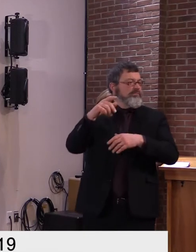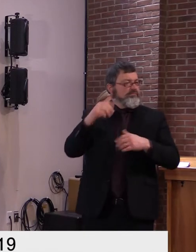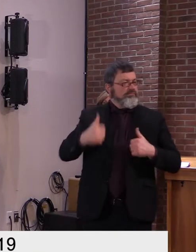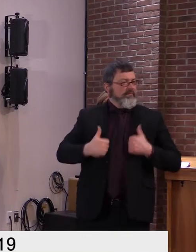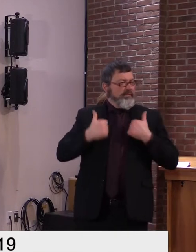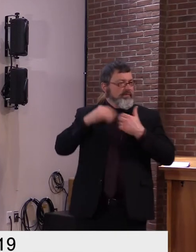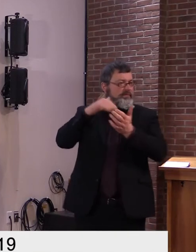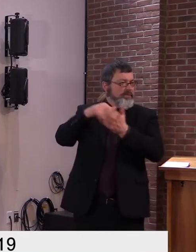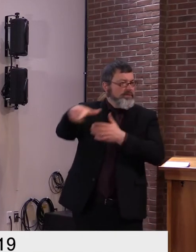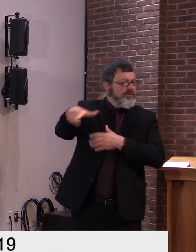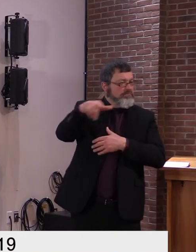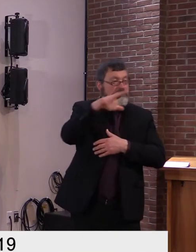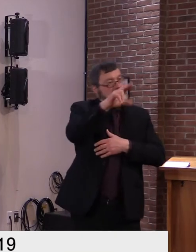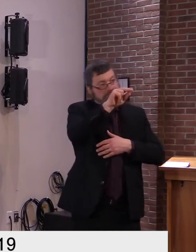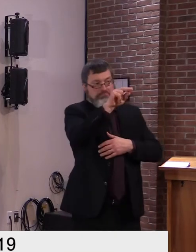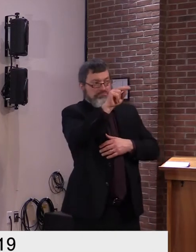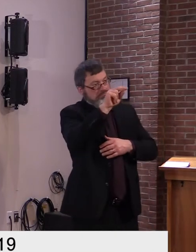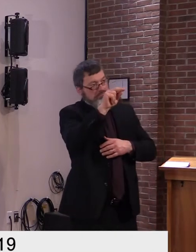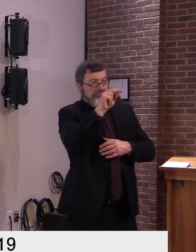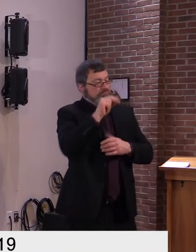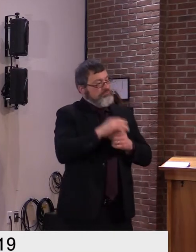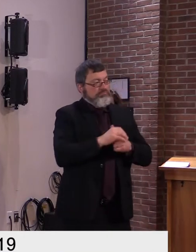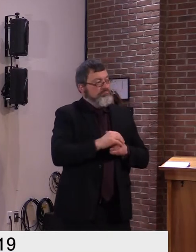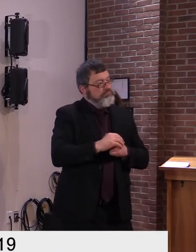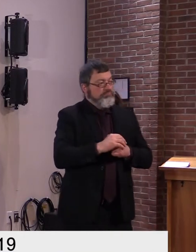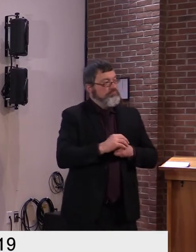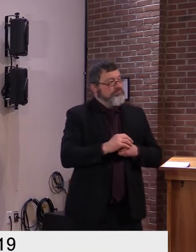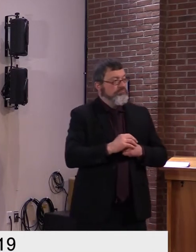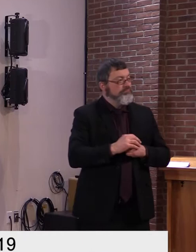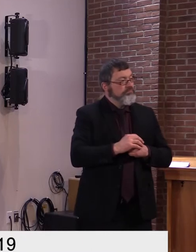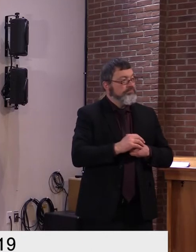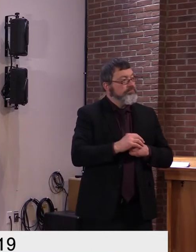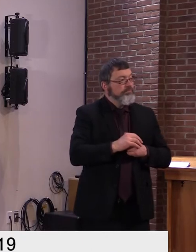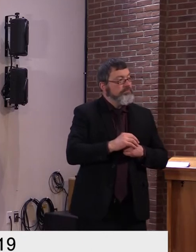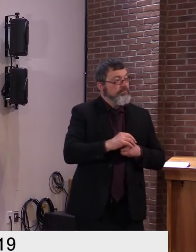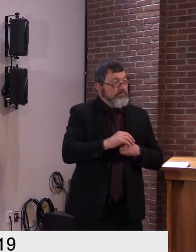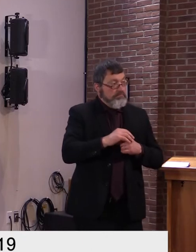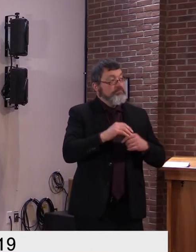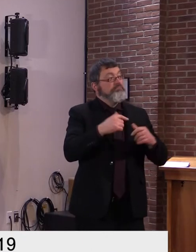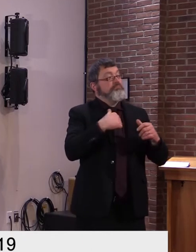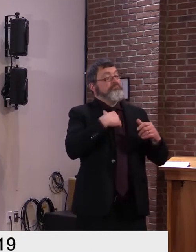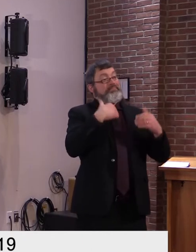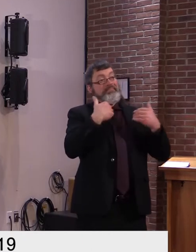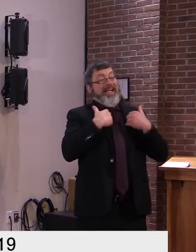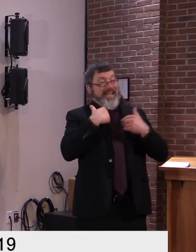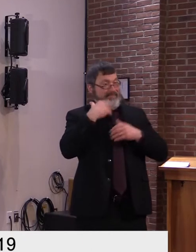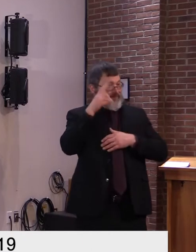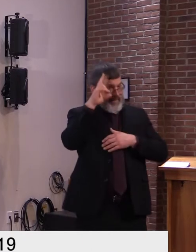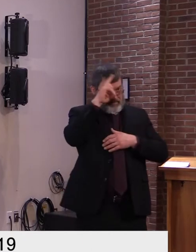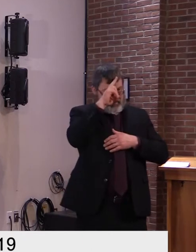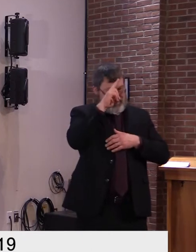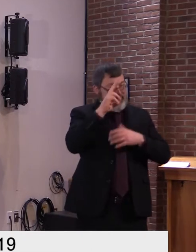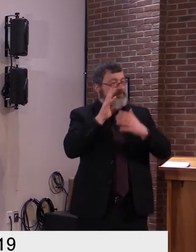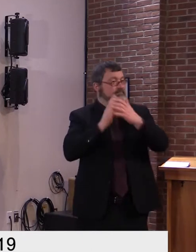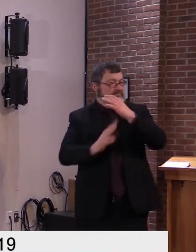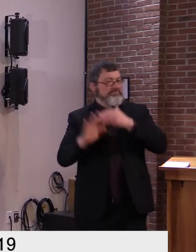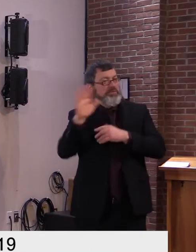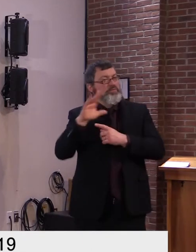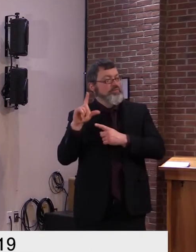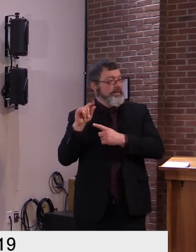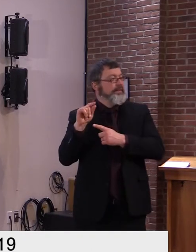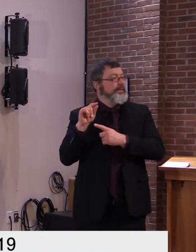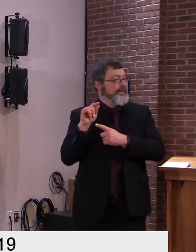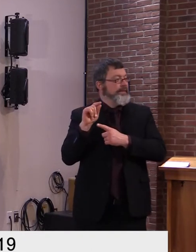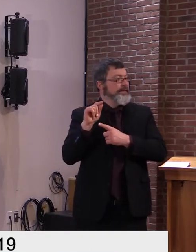Hospitalizations are in the same range, which is always in the 20s. Recently updated in the last hour data tells